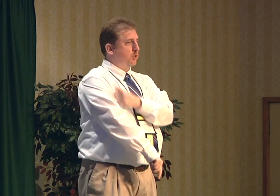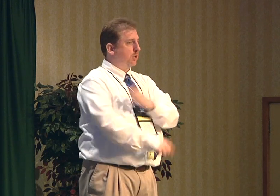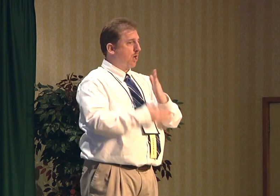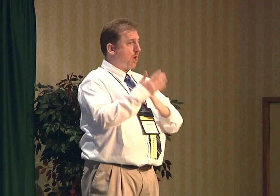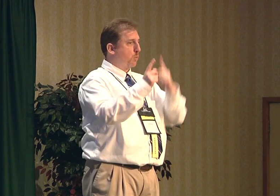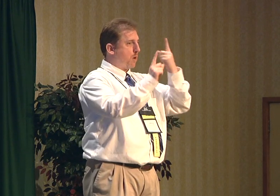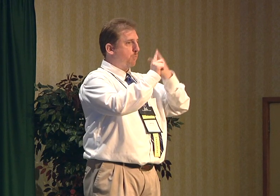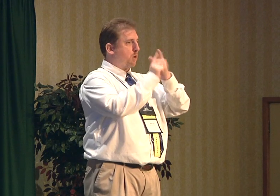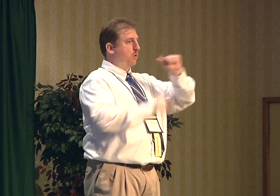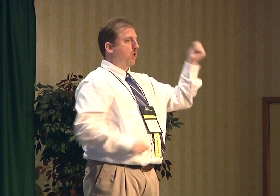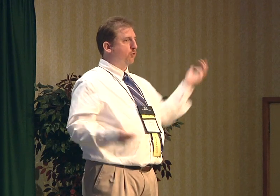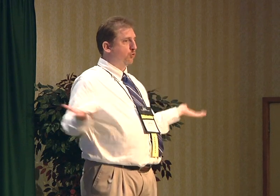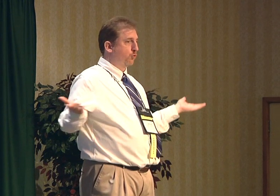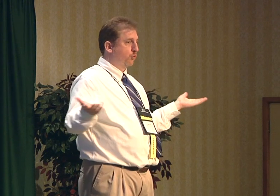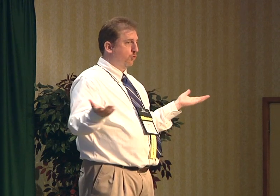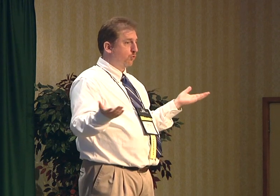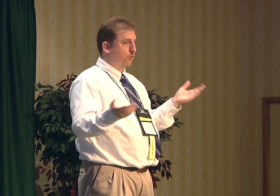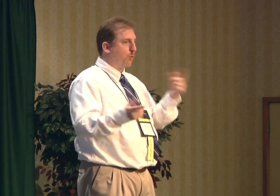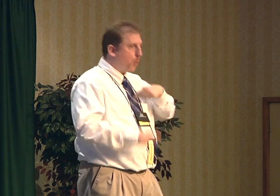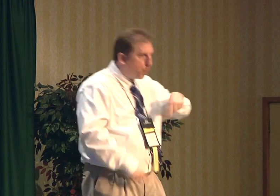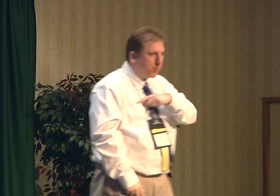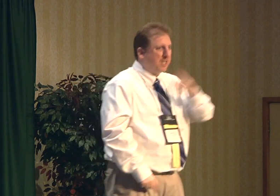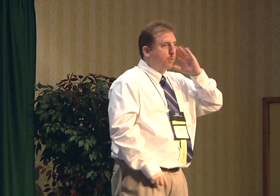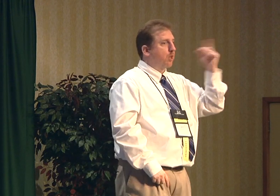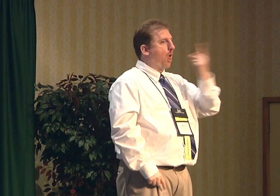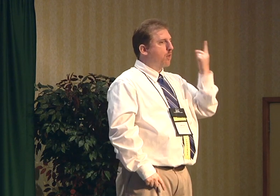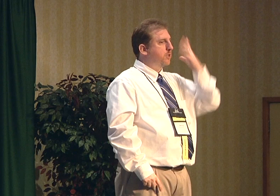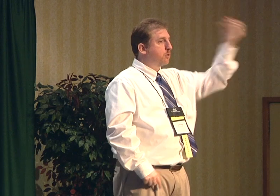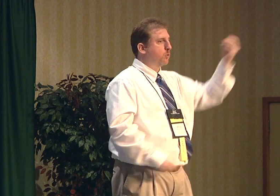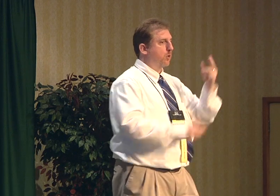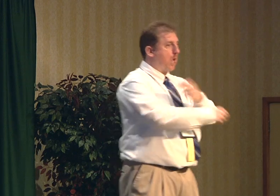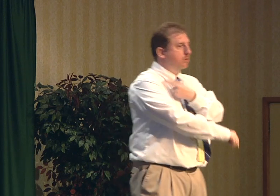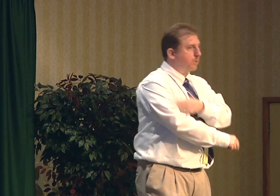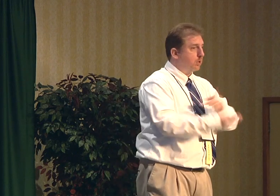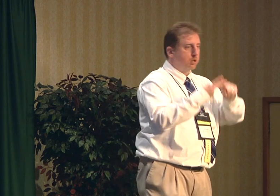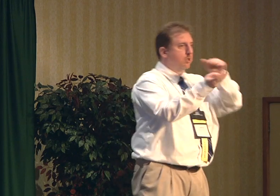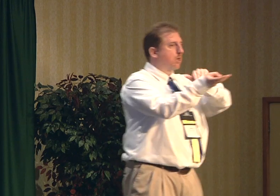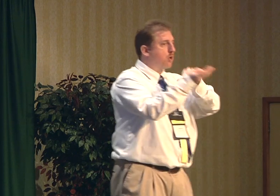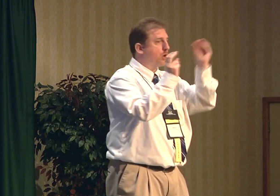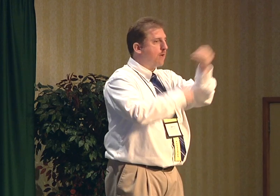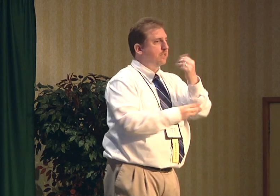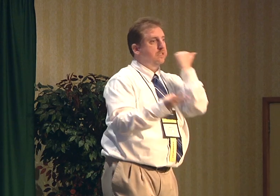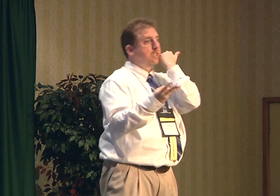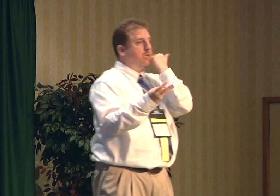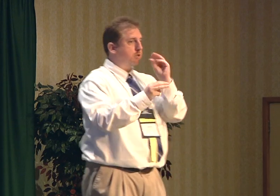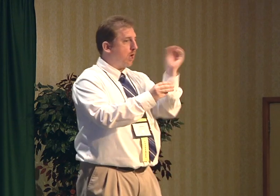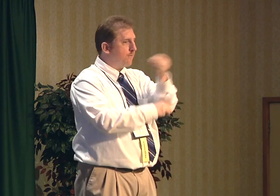All of us will be patients at one point or another. We will always go to hospitals, doctor's